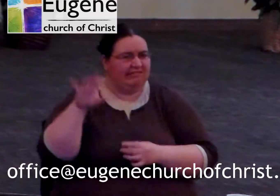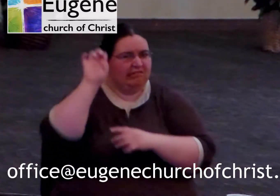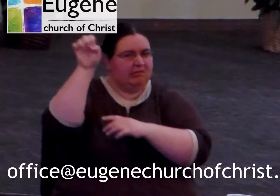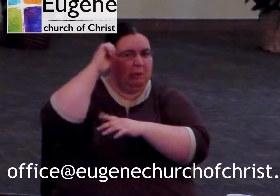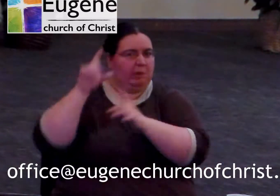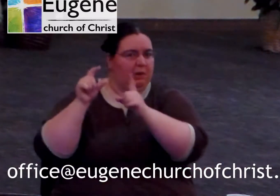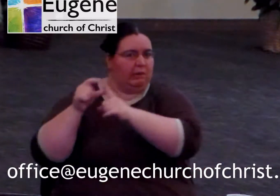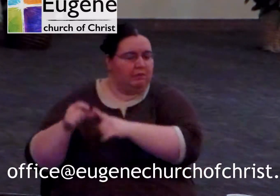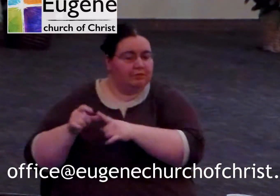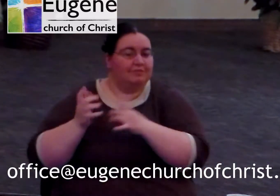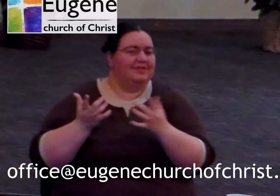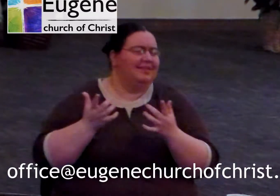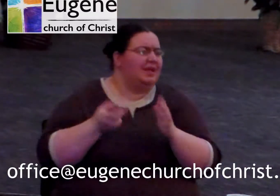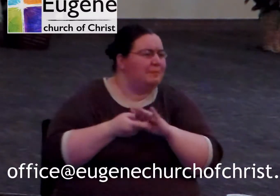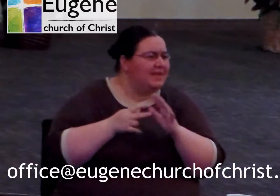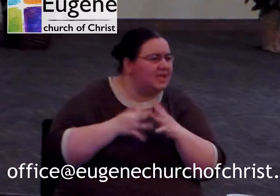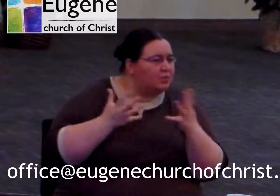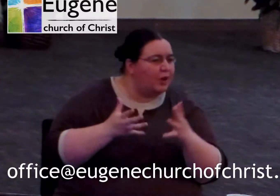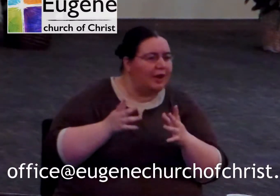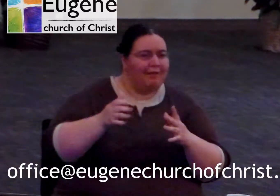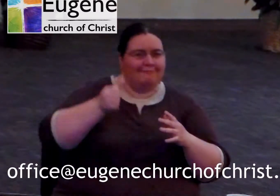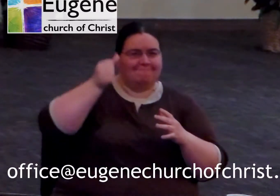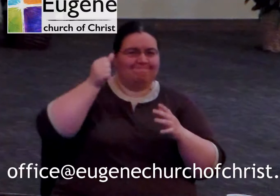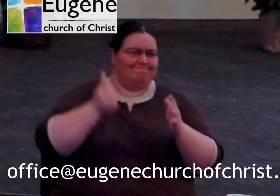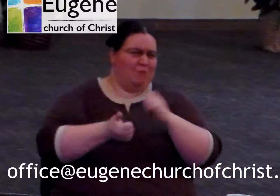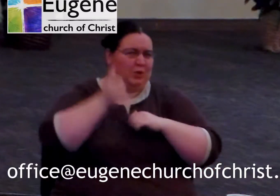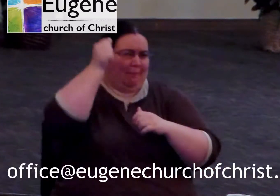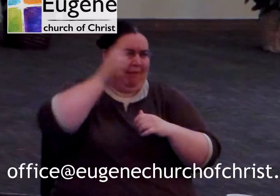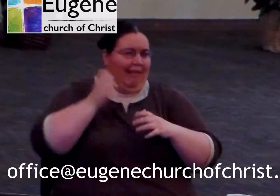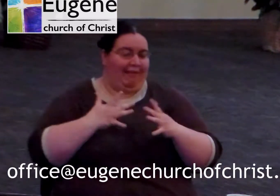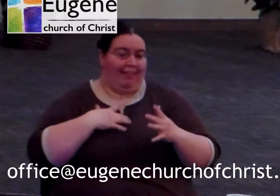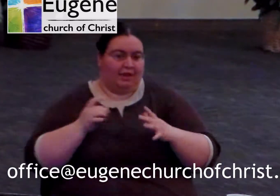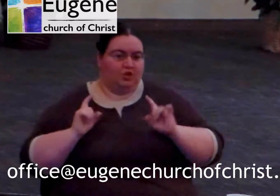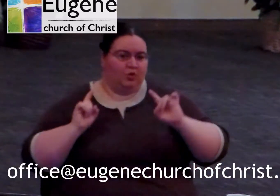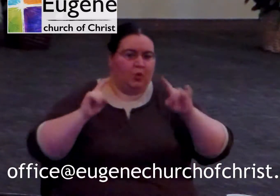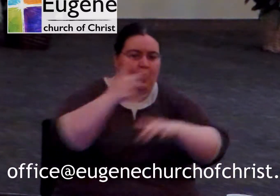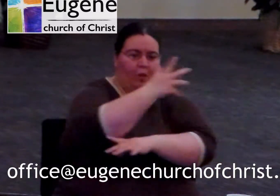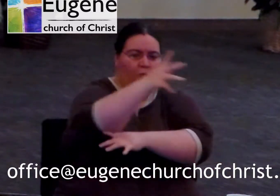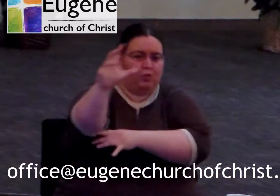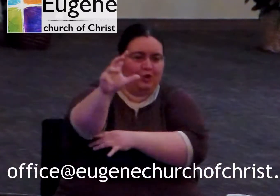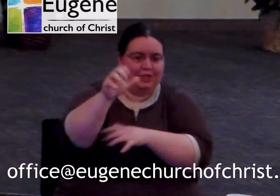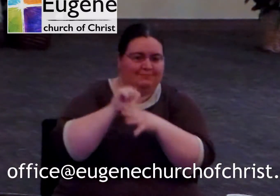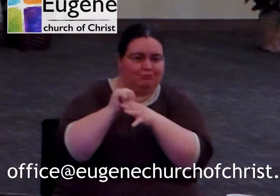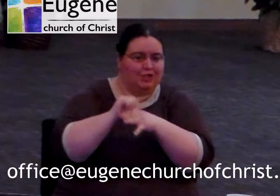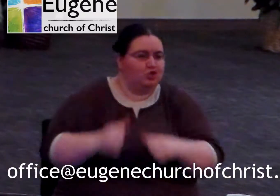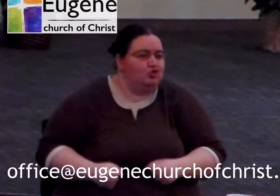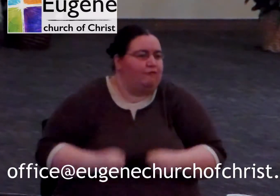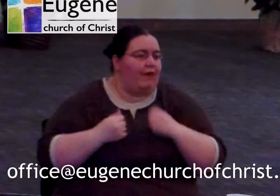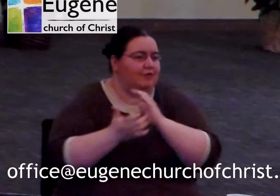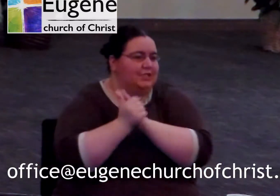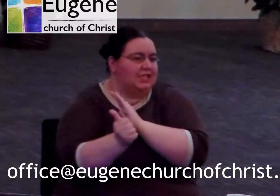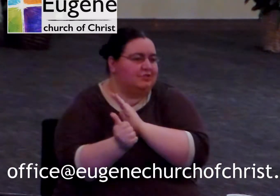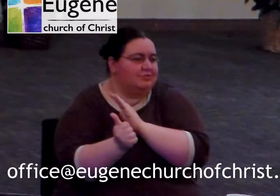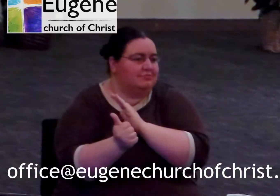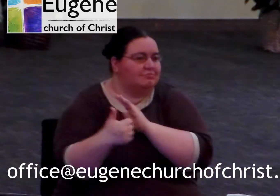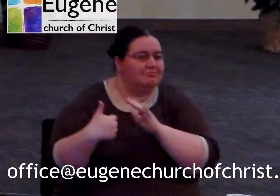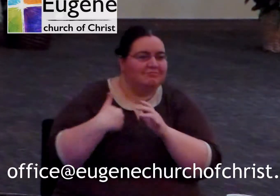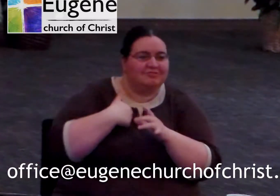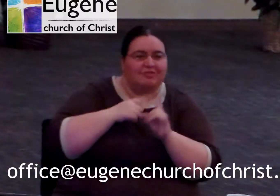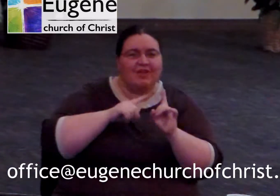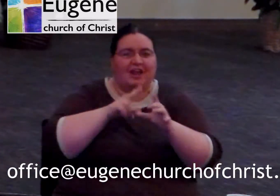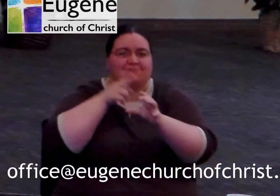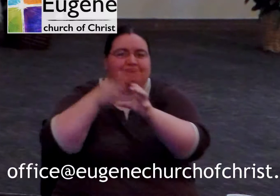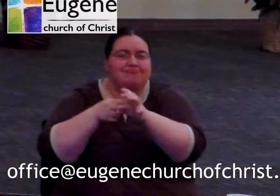with Les Stroud. And And so I just started getting into this stuff and started following guys on YouTube that taught along these